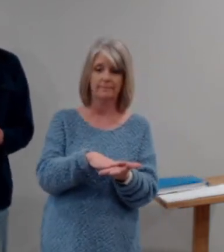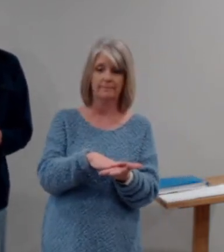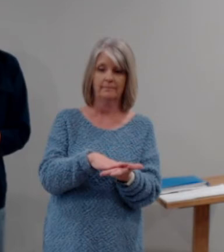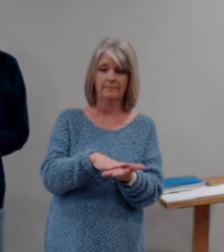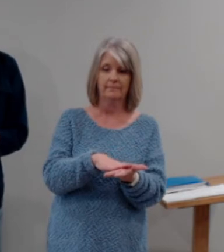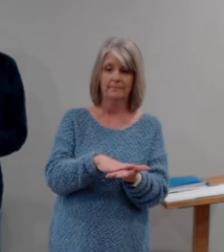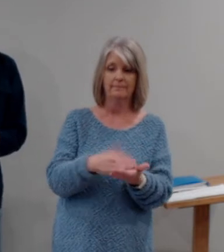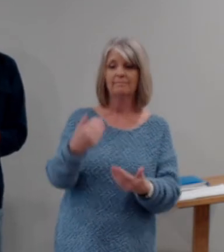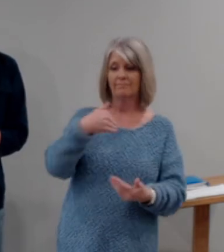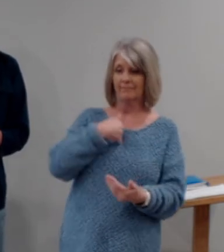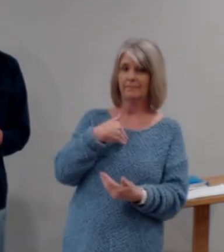me bad before,